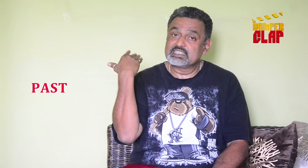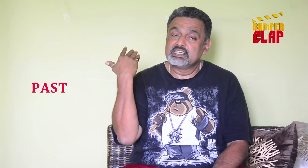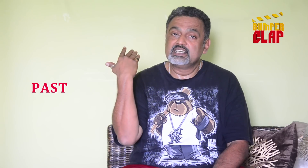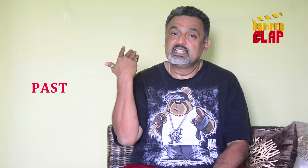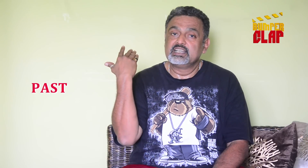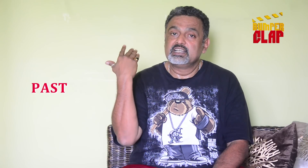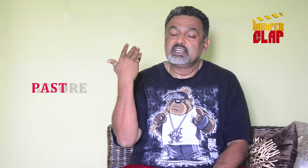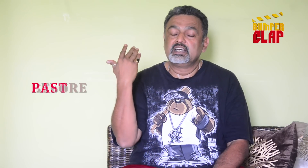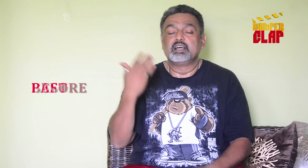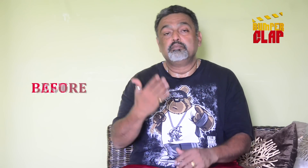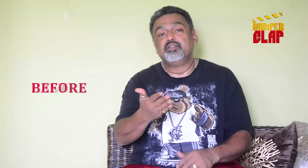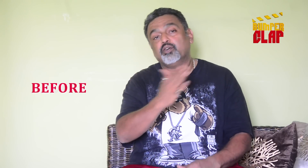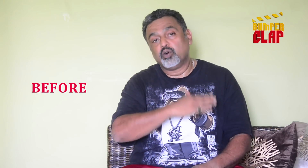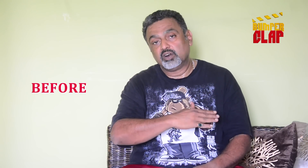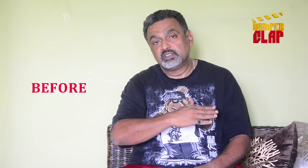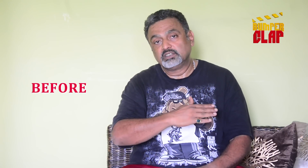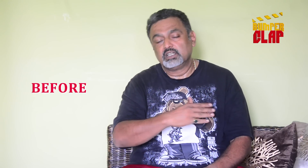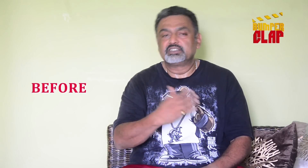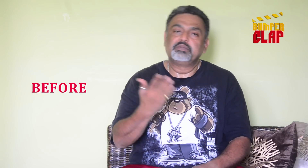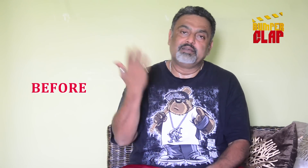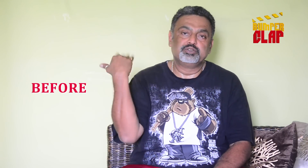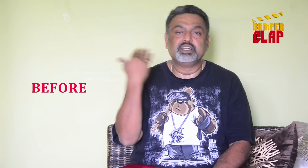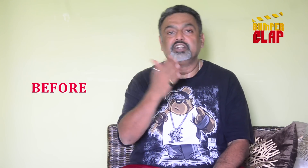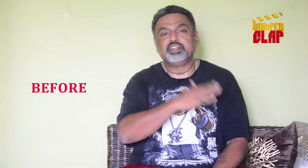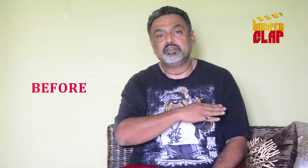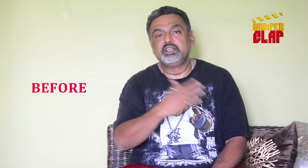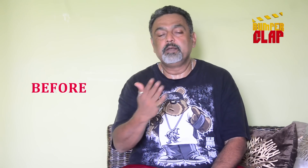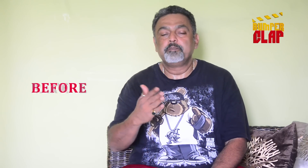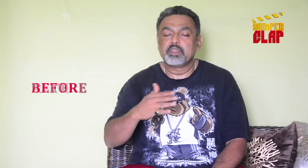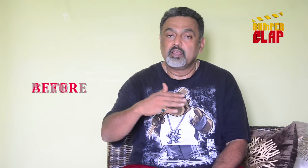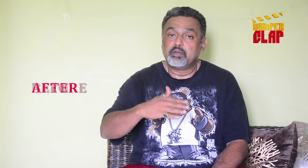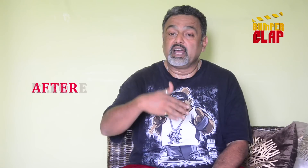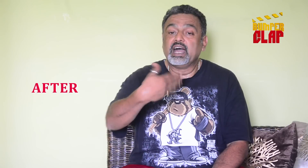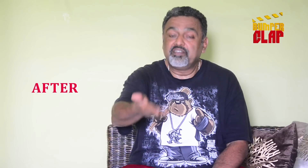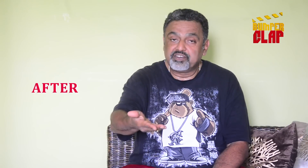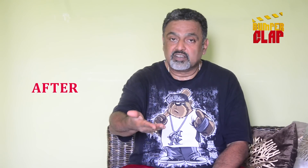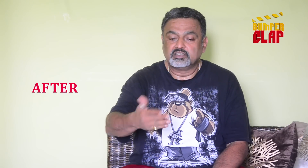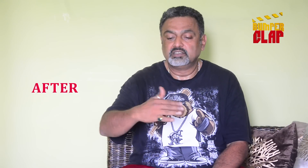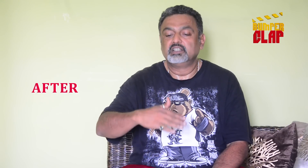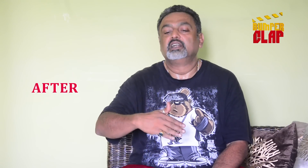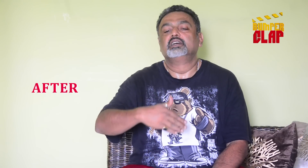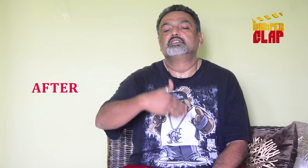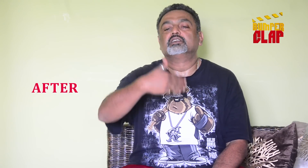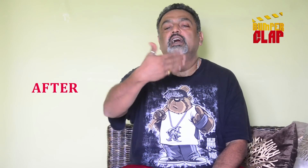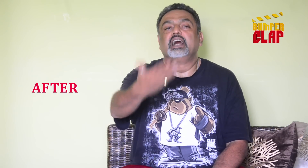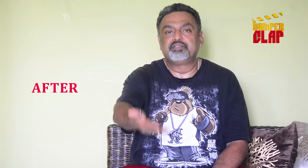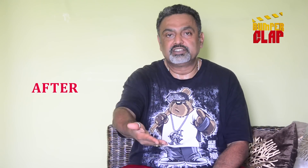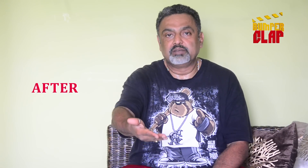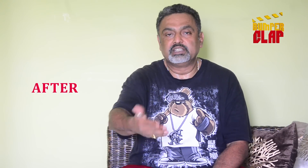so past sometimes interchangeably but after after after some